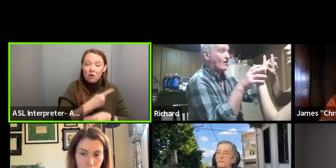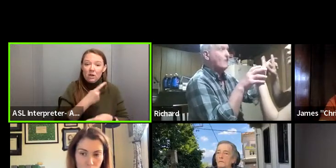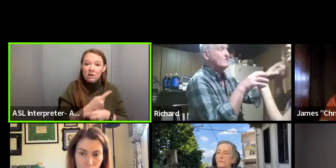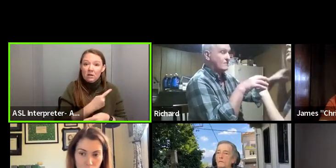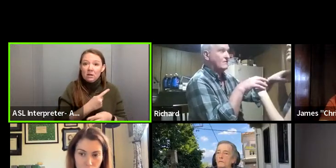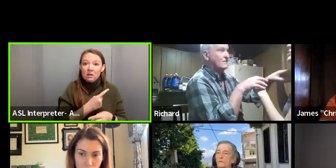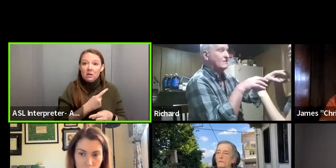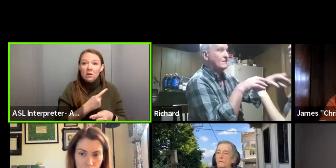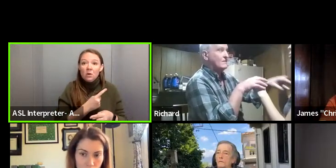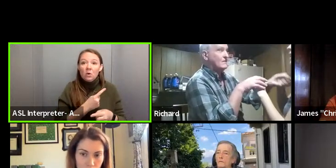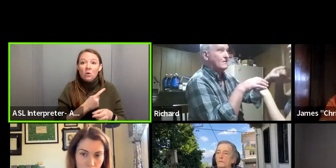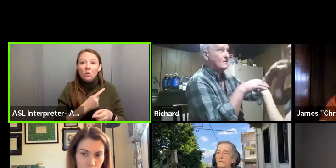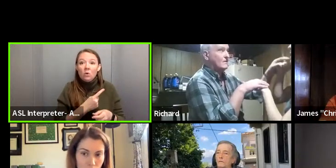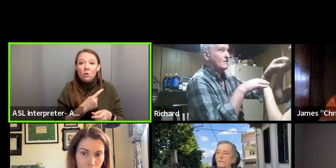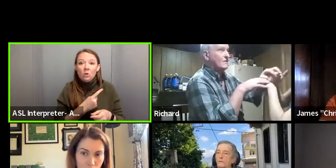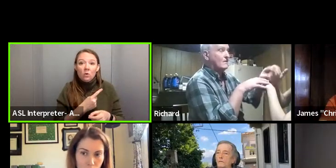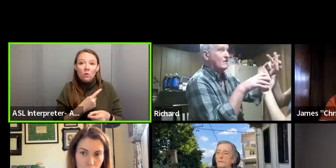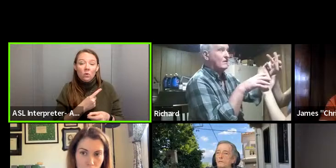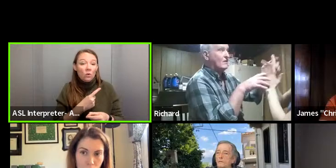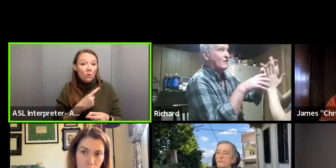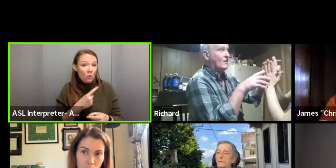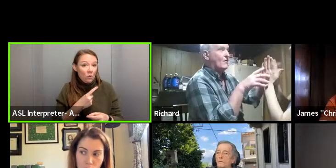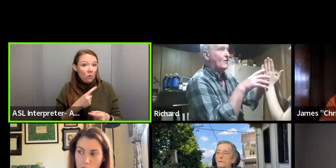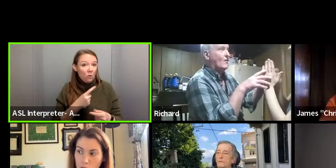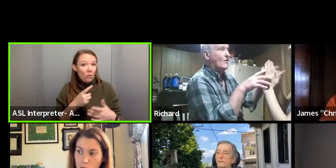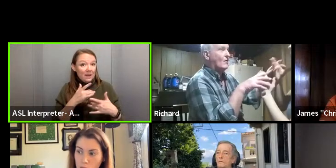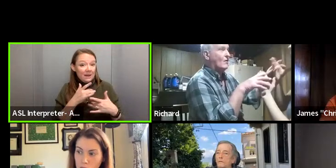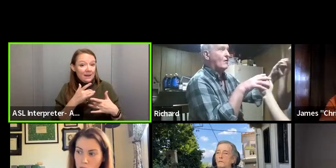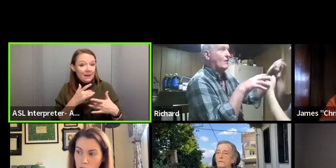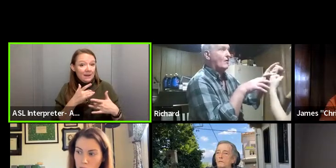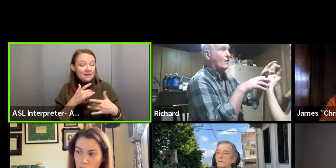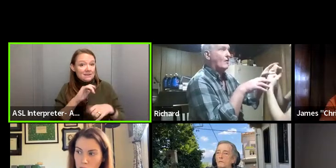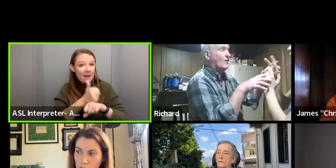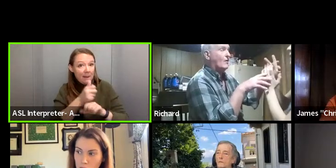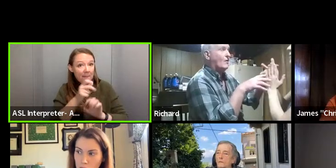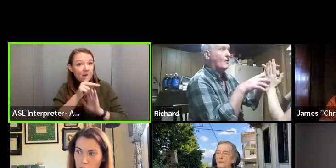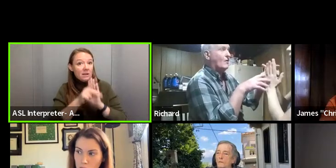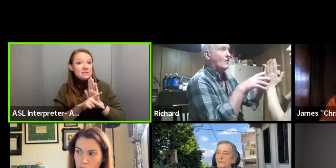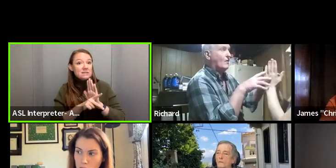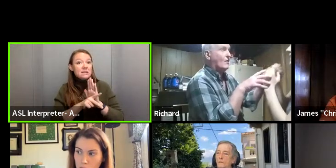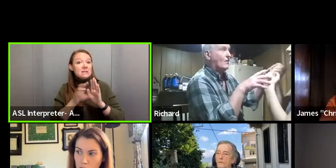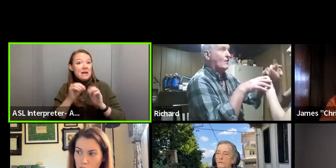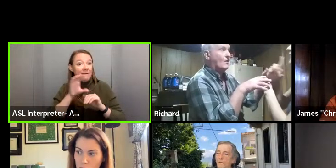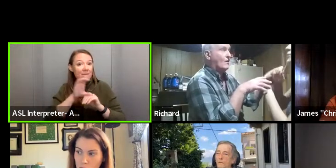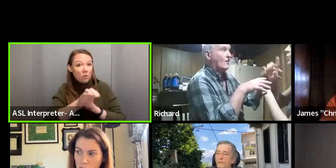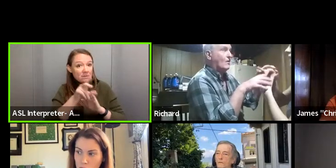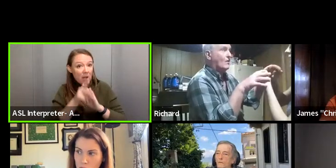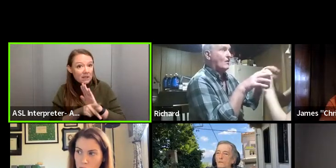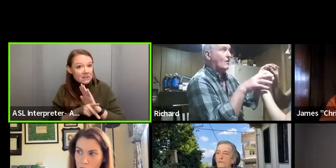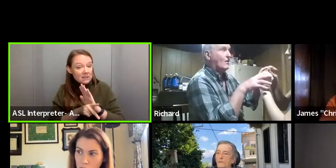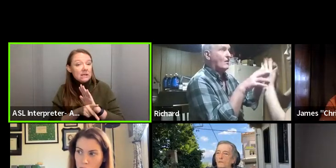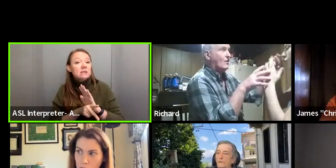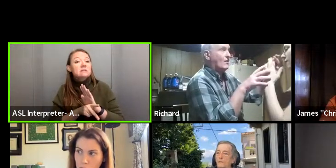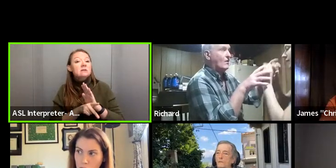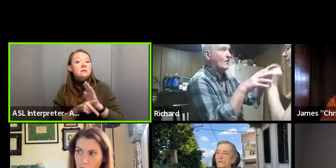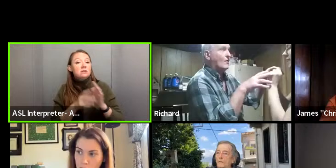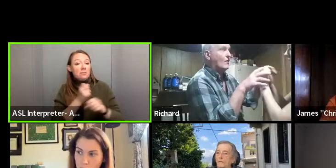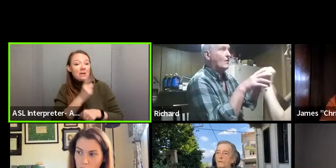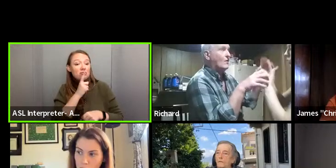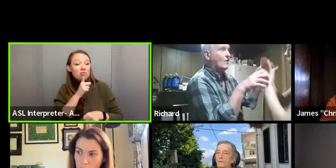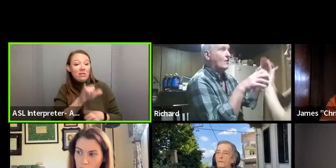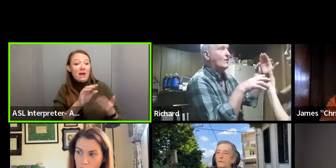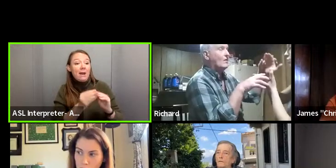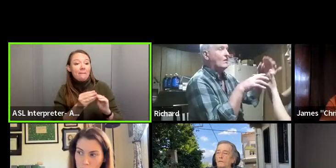making policies and enforcing policies to ensure that that number hopefully continues to kind of decrease,